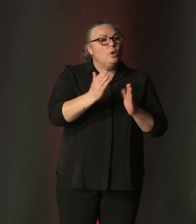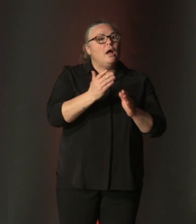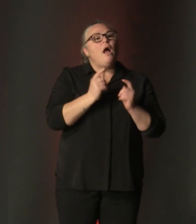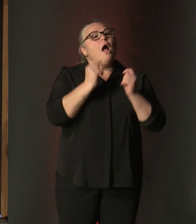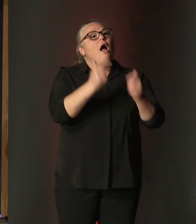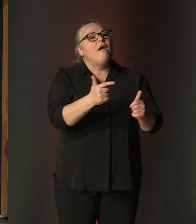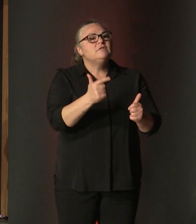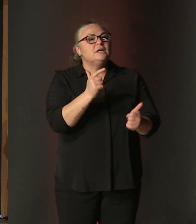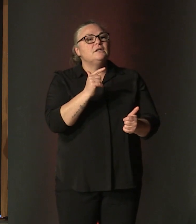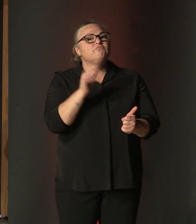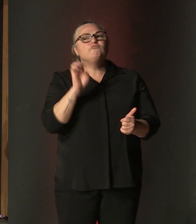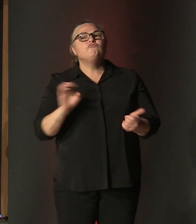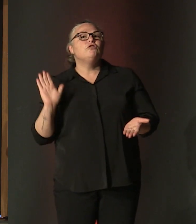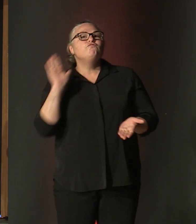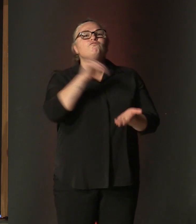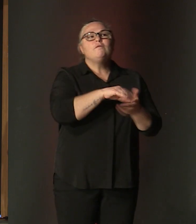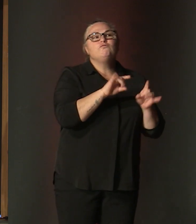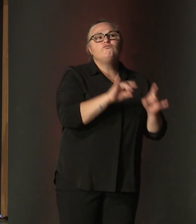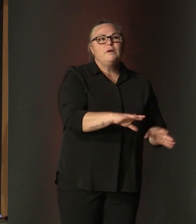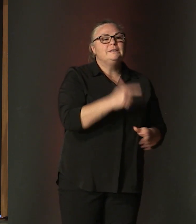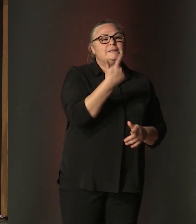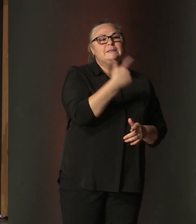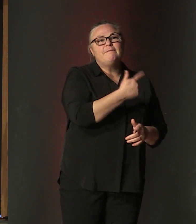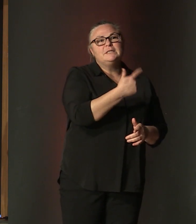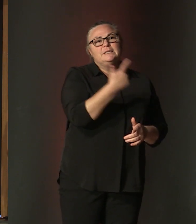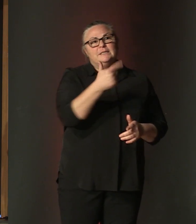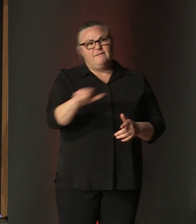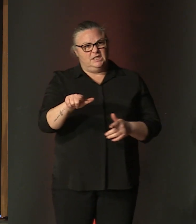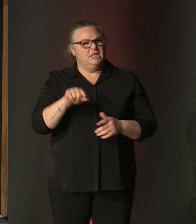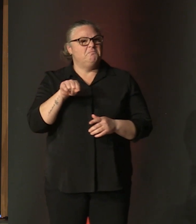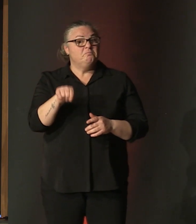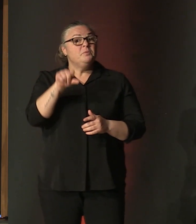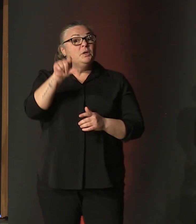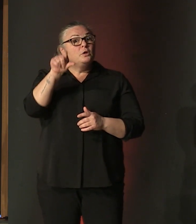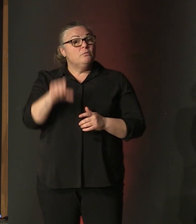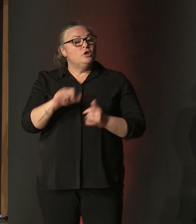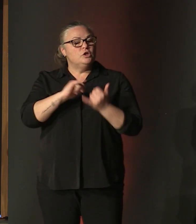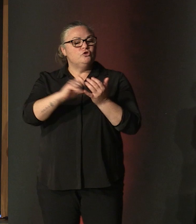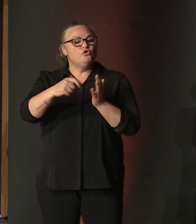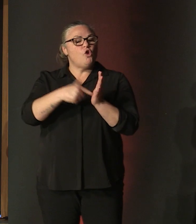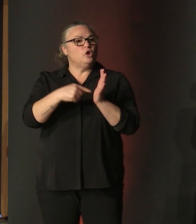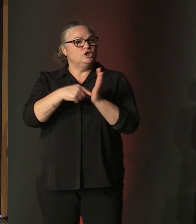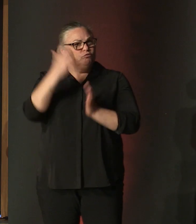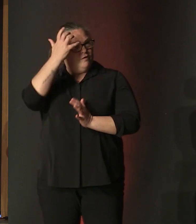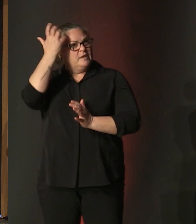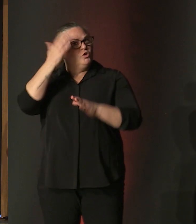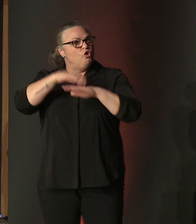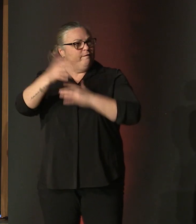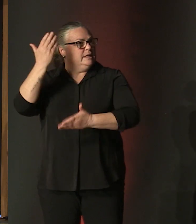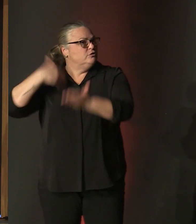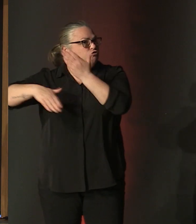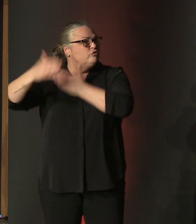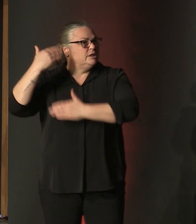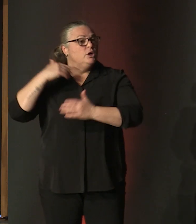post-1770. Sir Ernest Scott was an Australian historian and a professor of history at